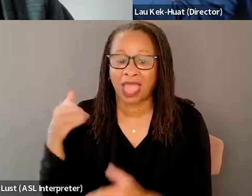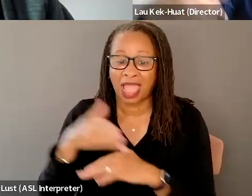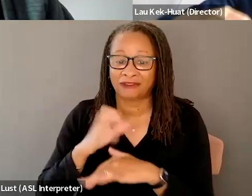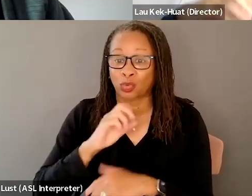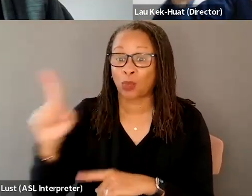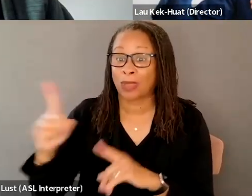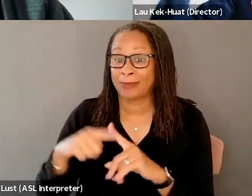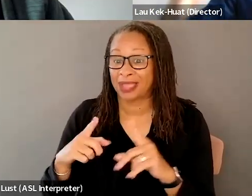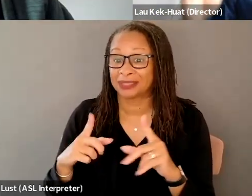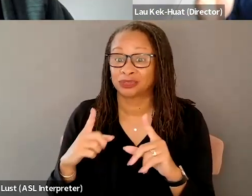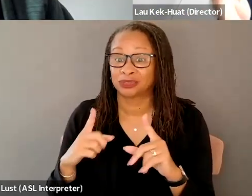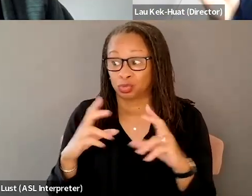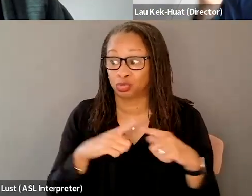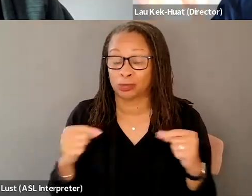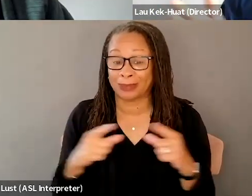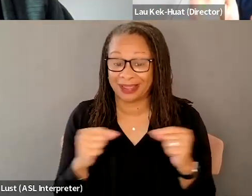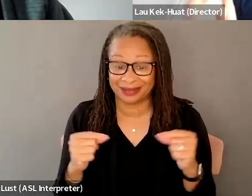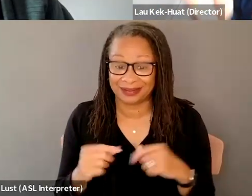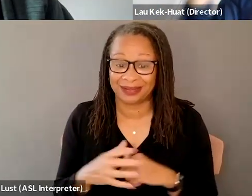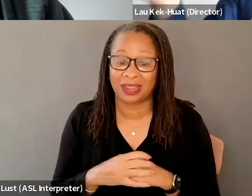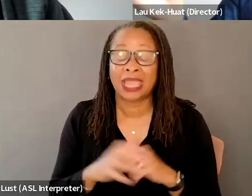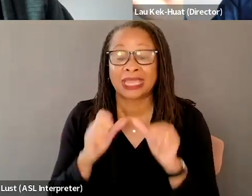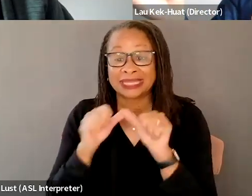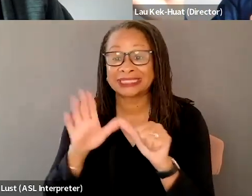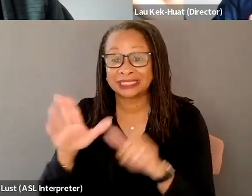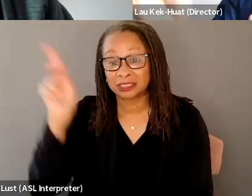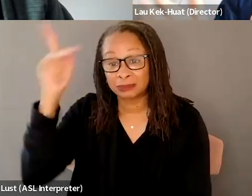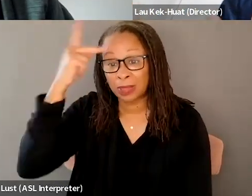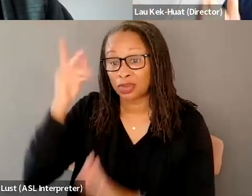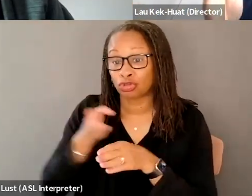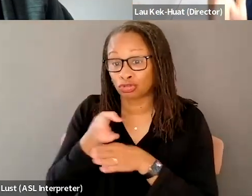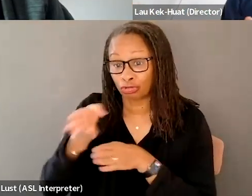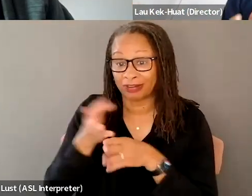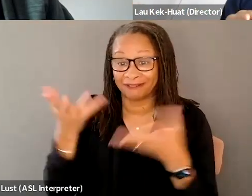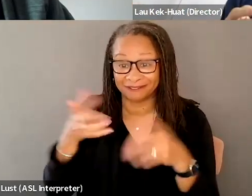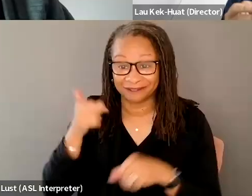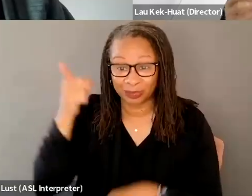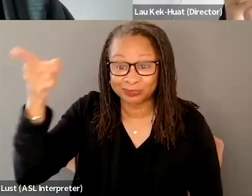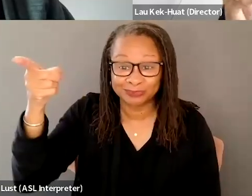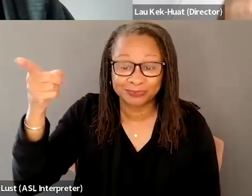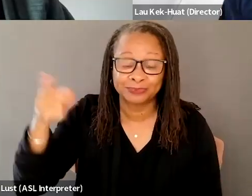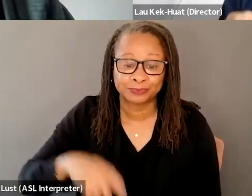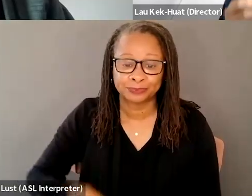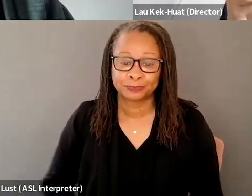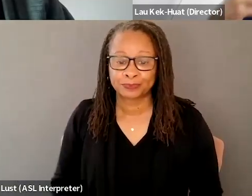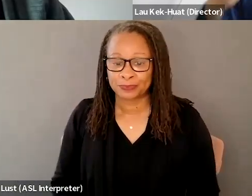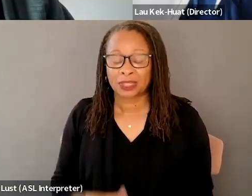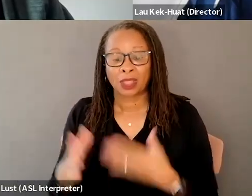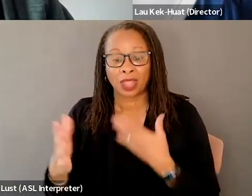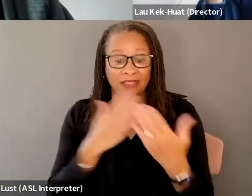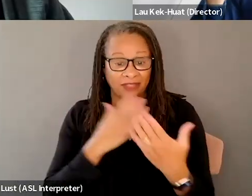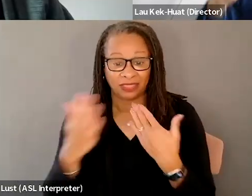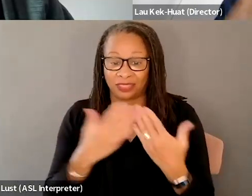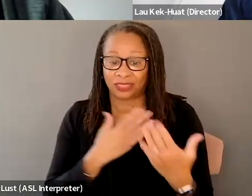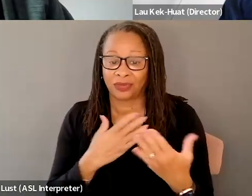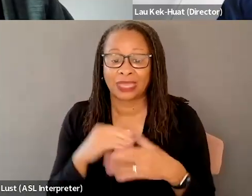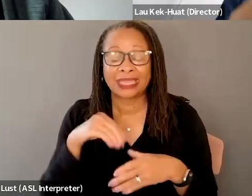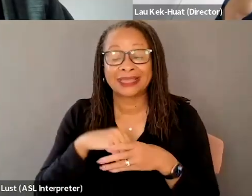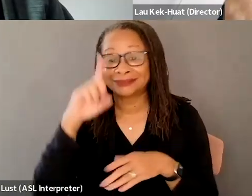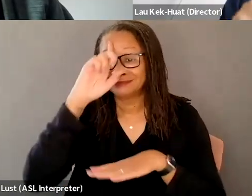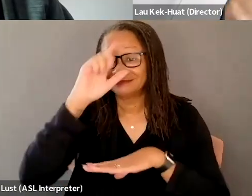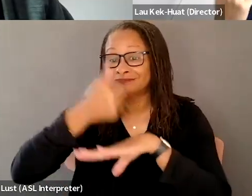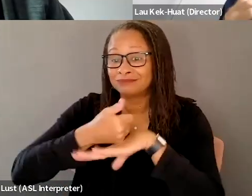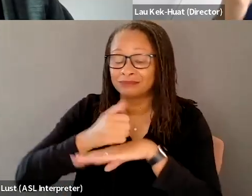back to Japan, he actually continued his political career. And although in his mind